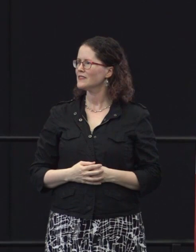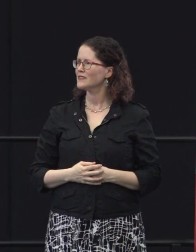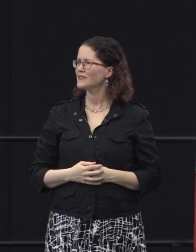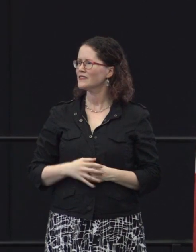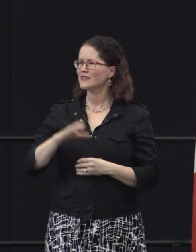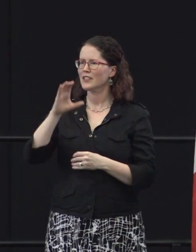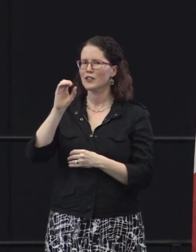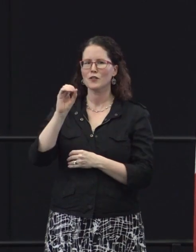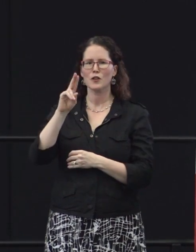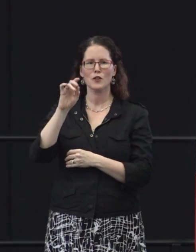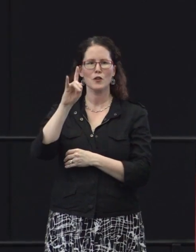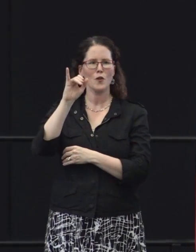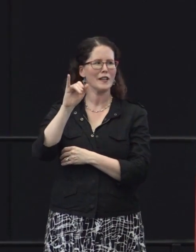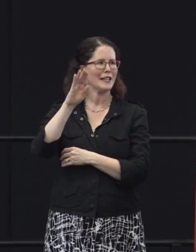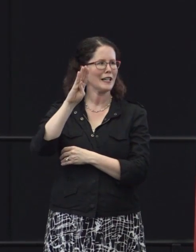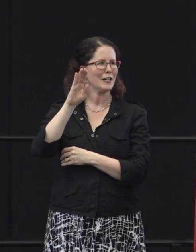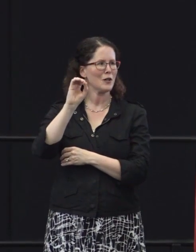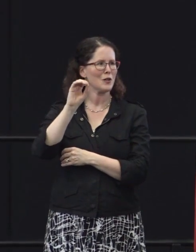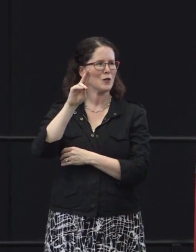Courtney Boulevard.